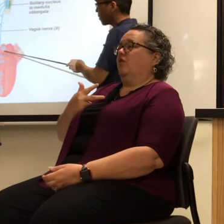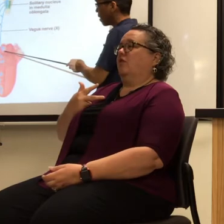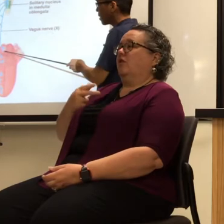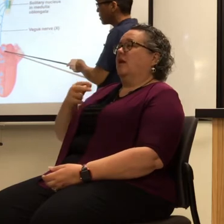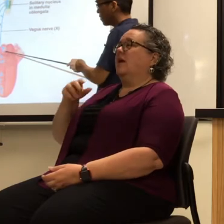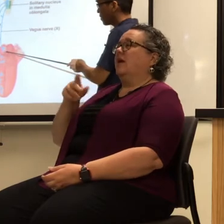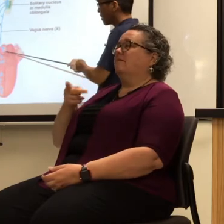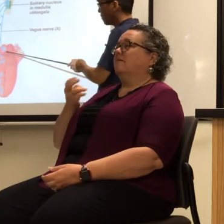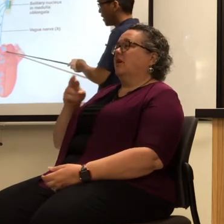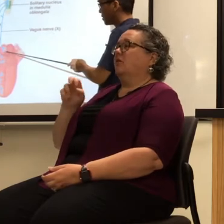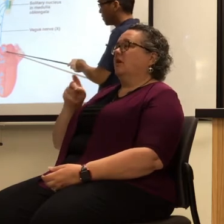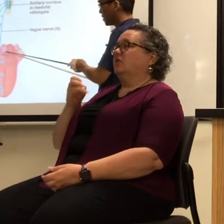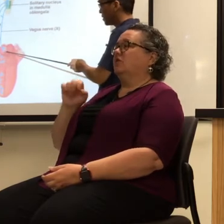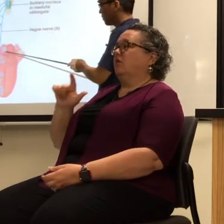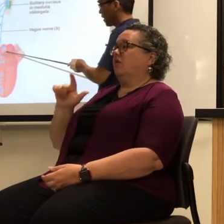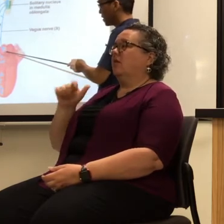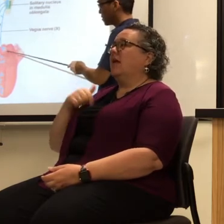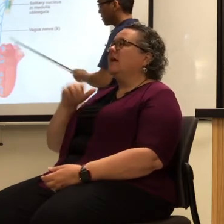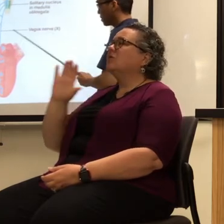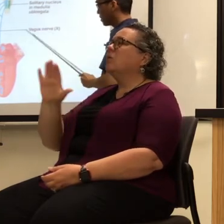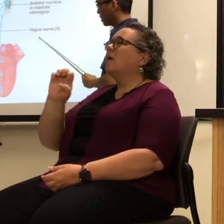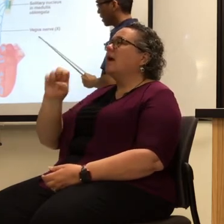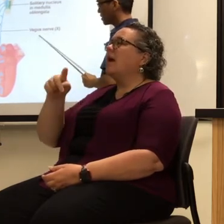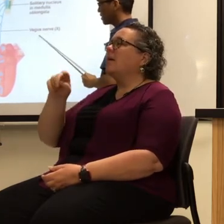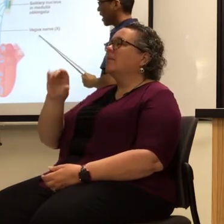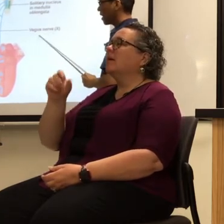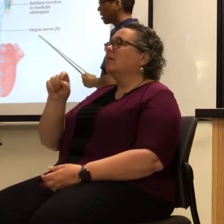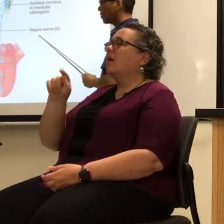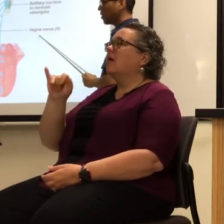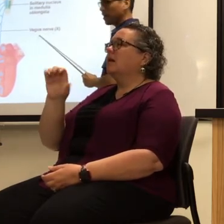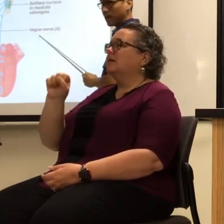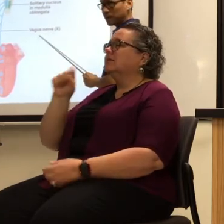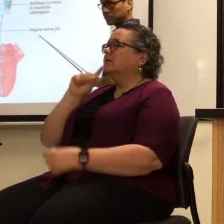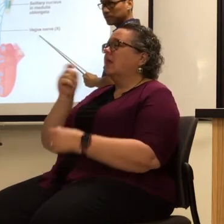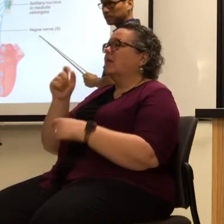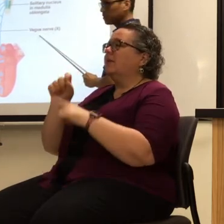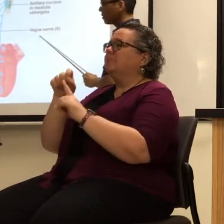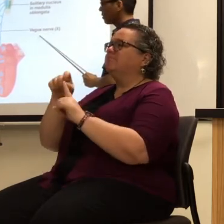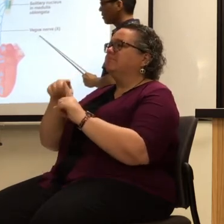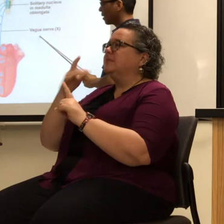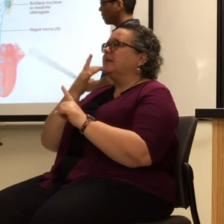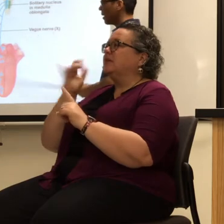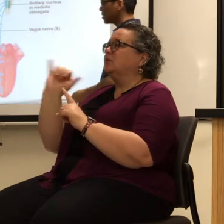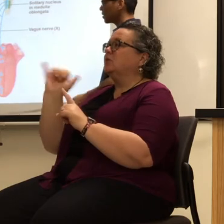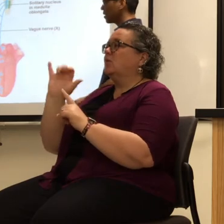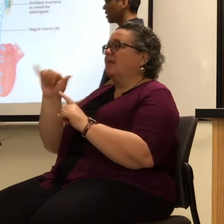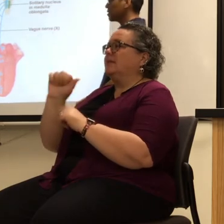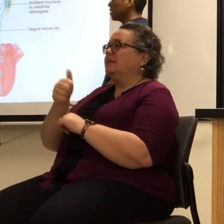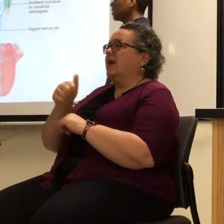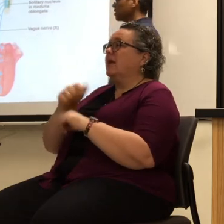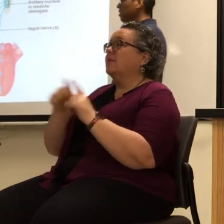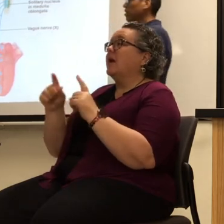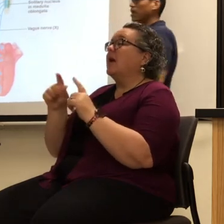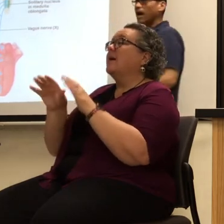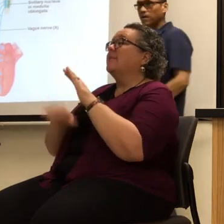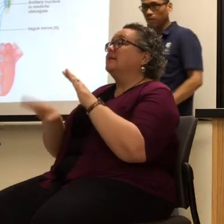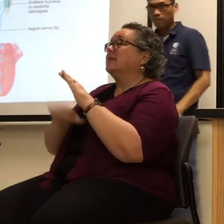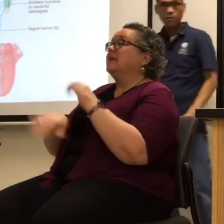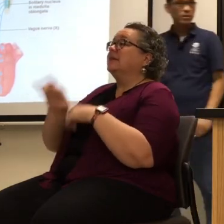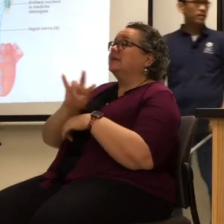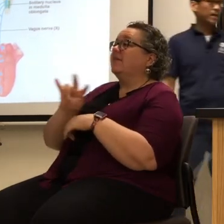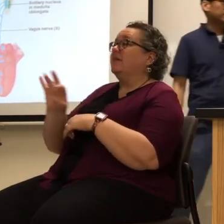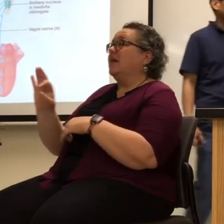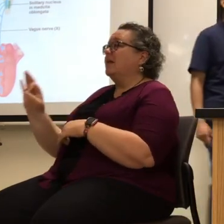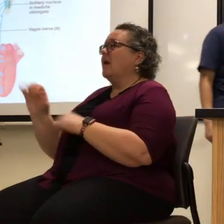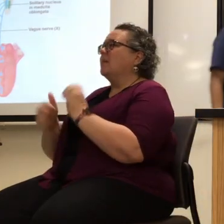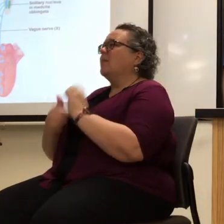the epiglottis even conveys some sense of taste. That's 10, I'm gonna do that next. Okay, but basically it's 7 to 9 are